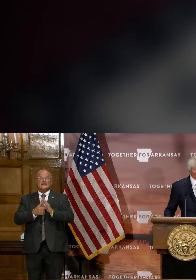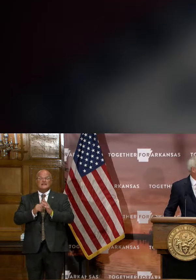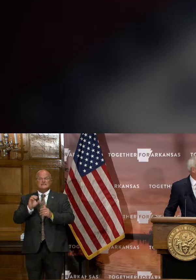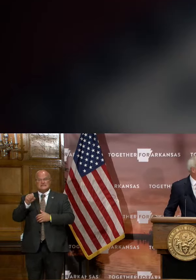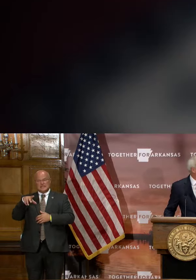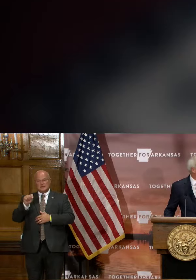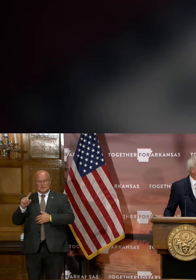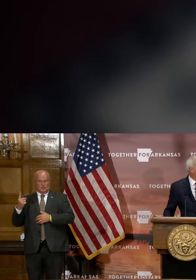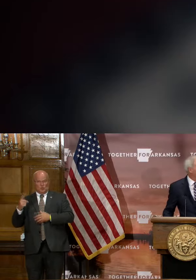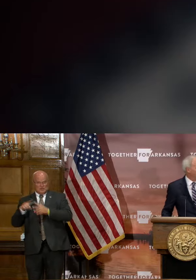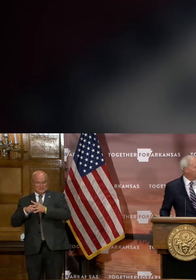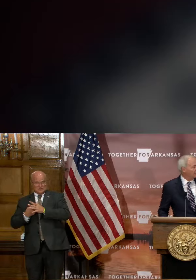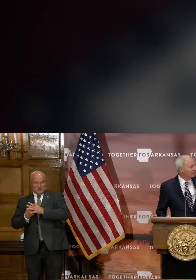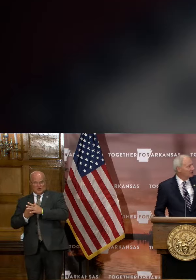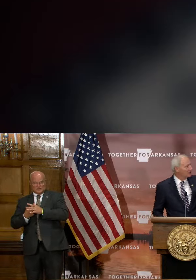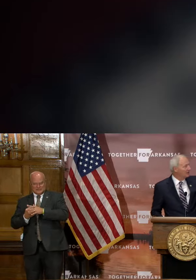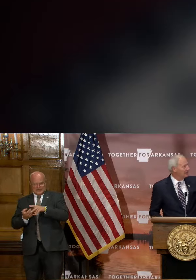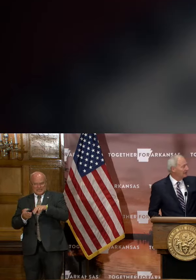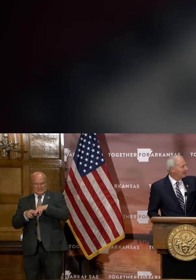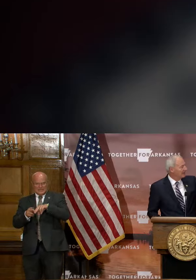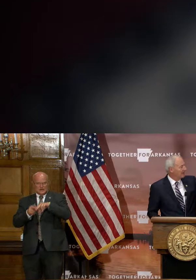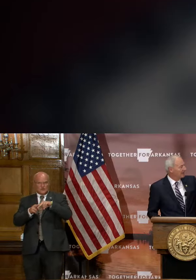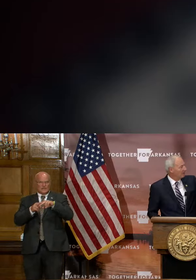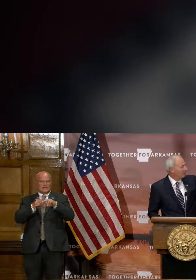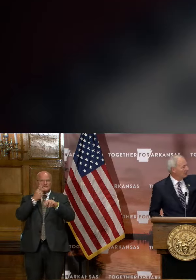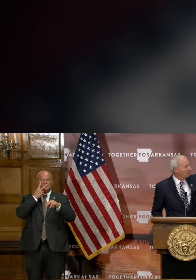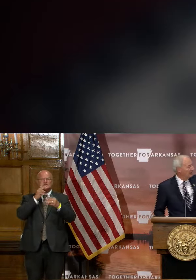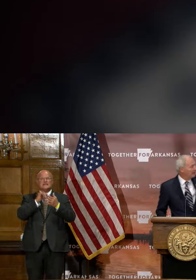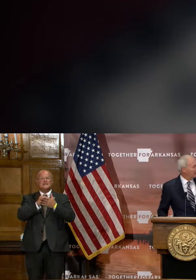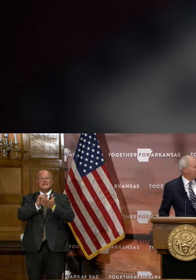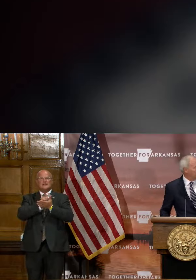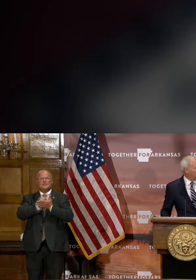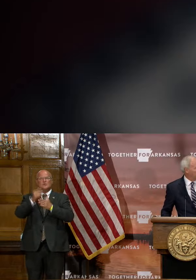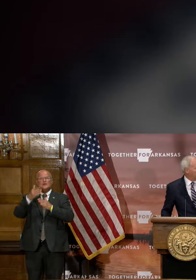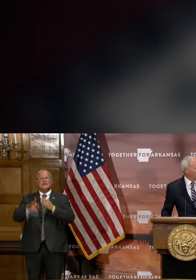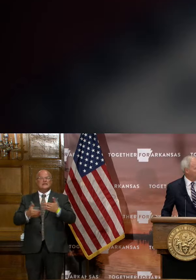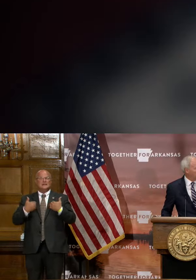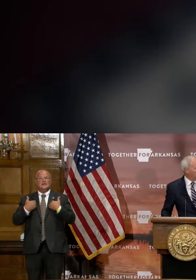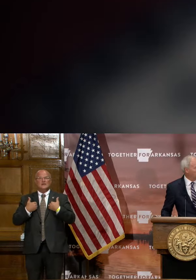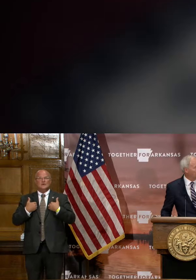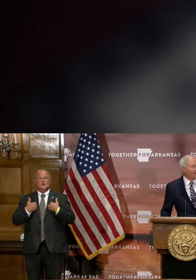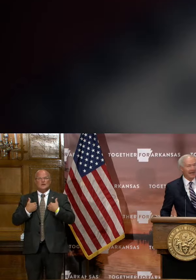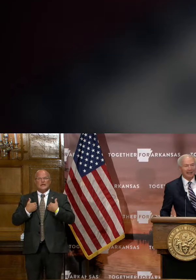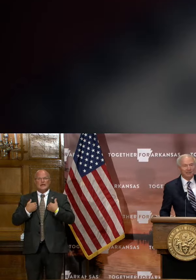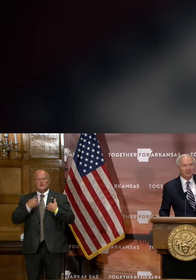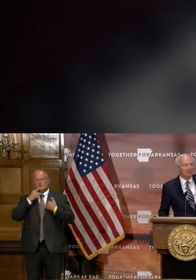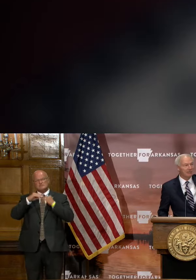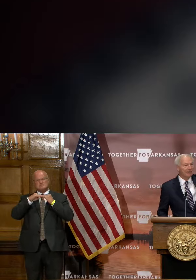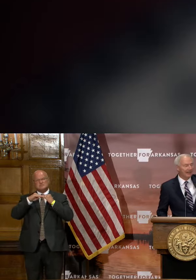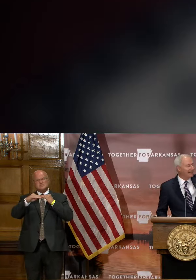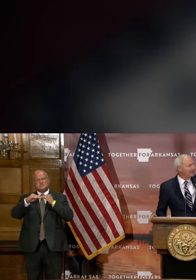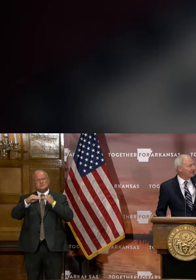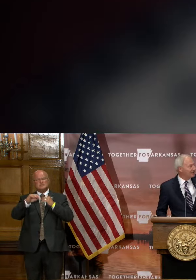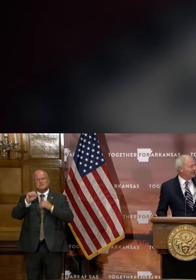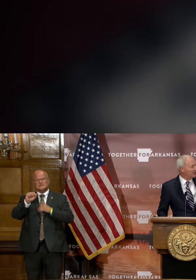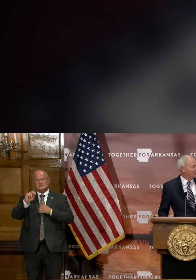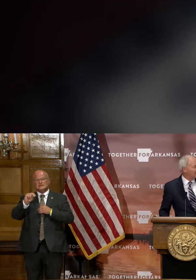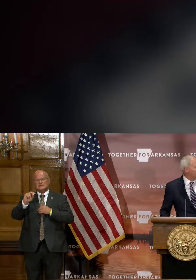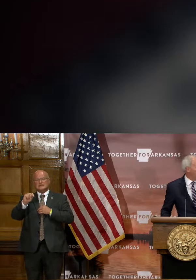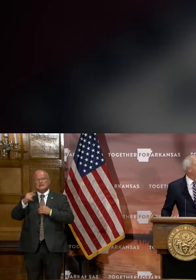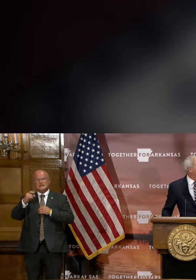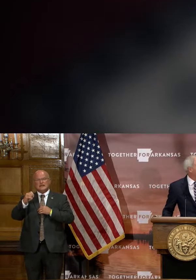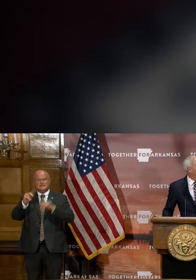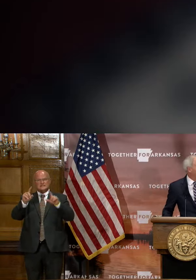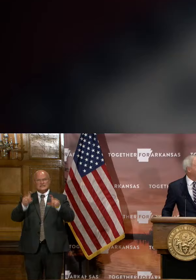September 1, our increase. And you can see that over the weekend we had just really flat in terms of our antigen